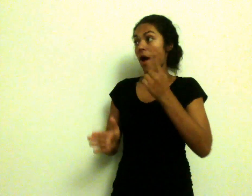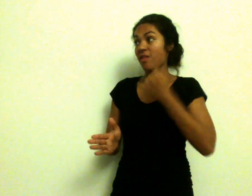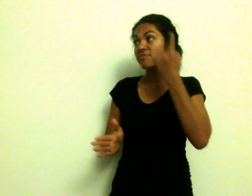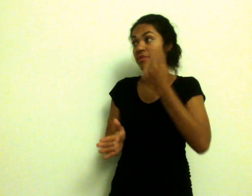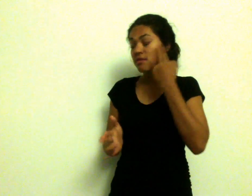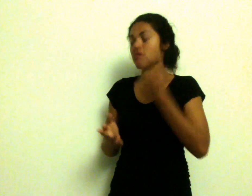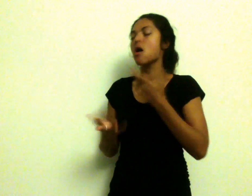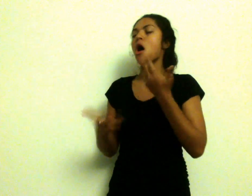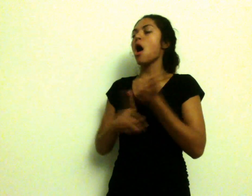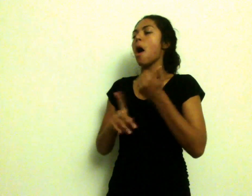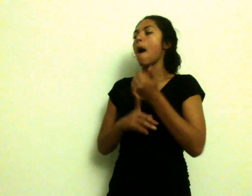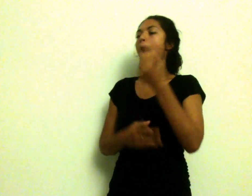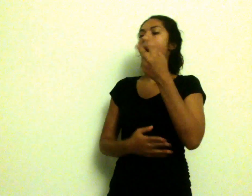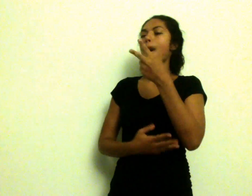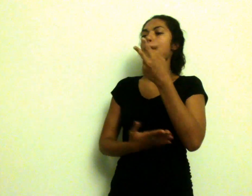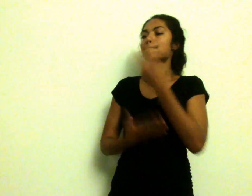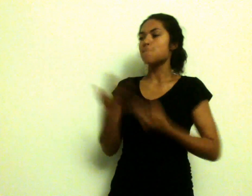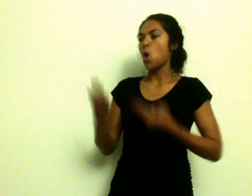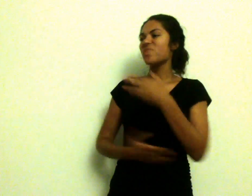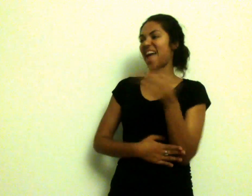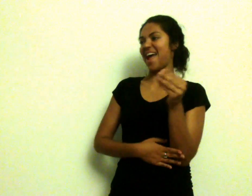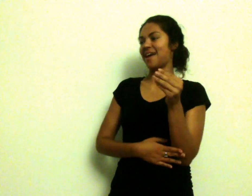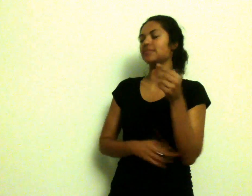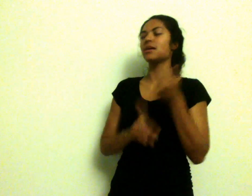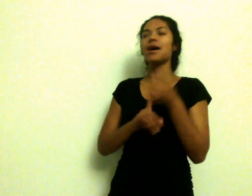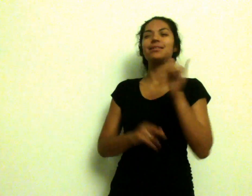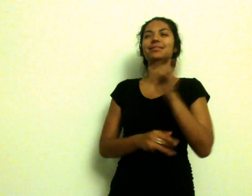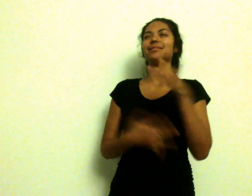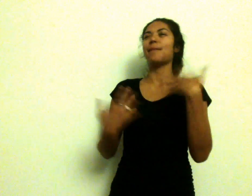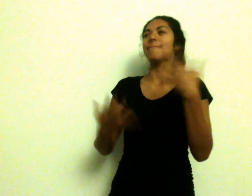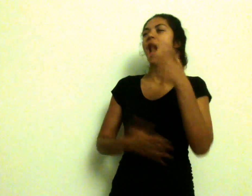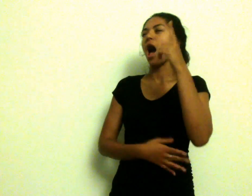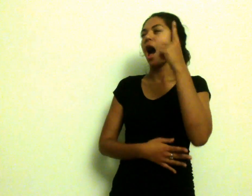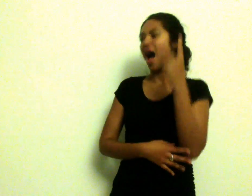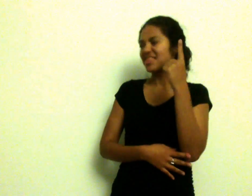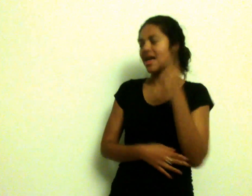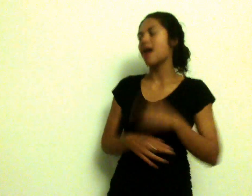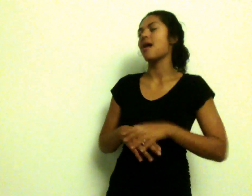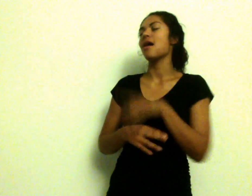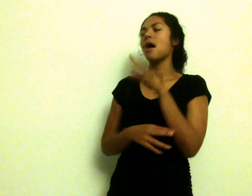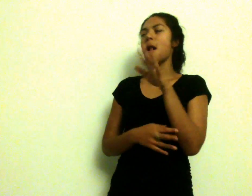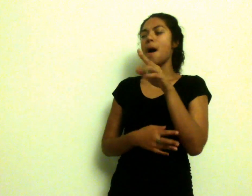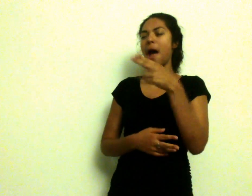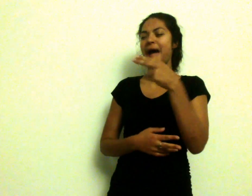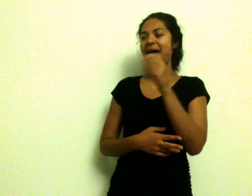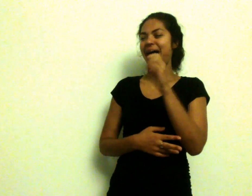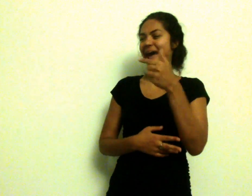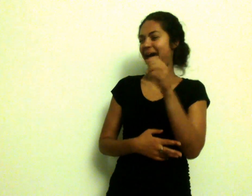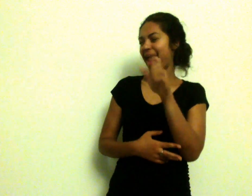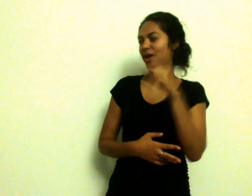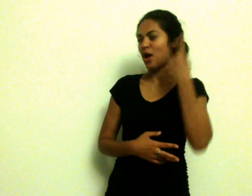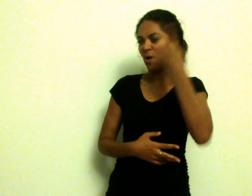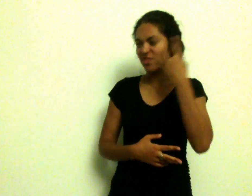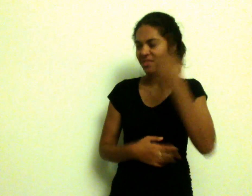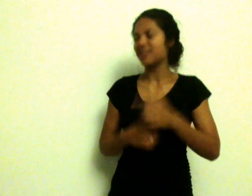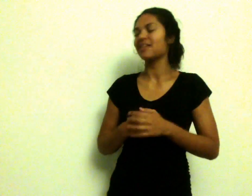logic. It is the dialectical, a la Hegel in his ideational worldview, not the thesis or